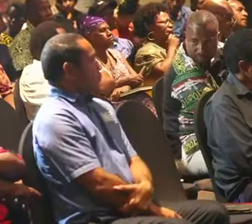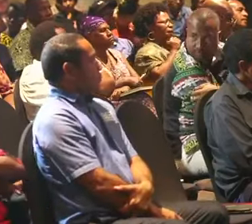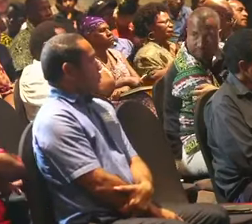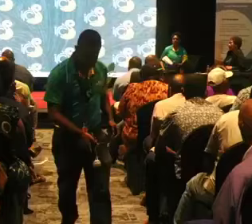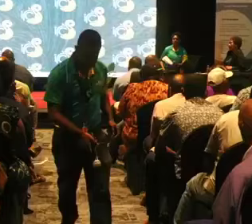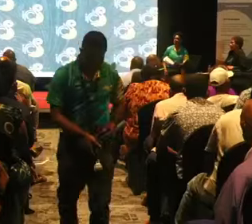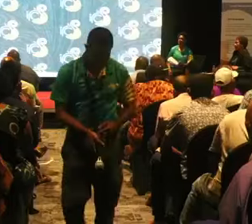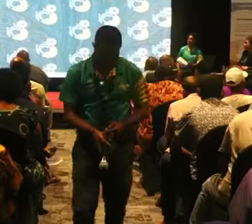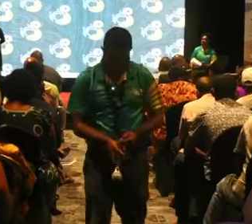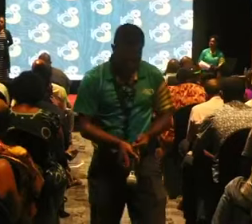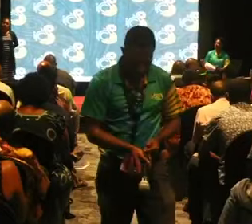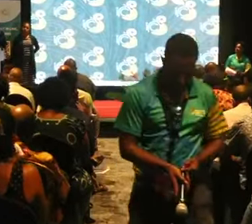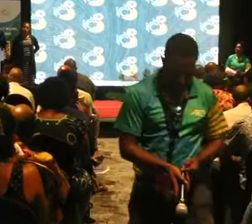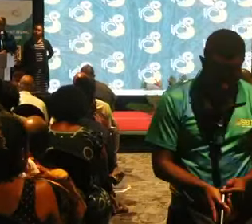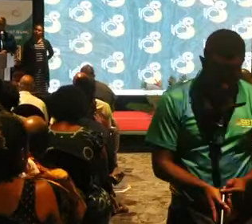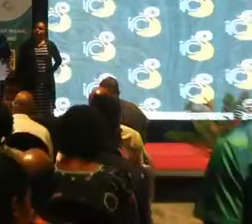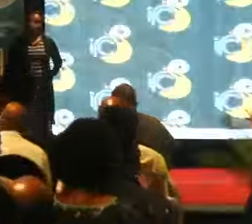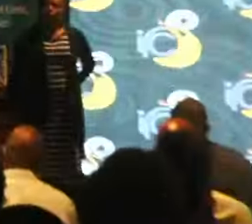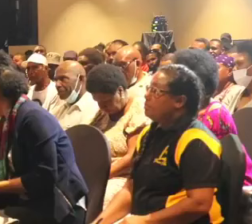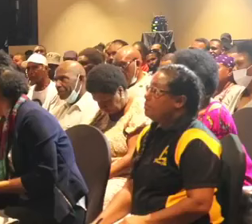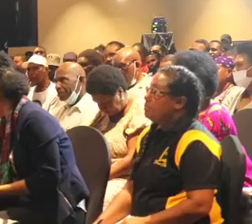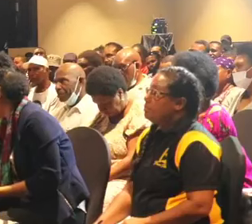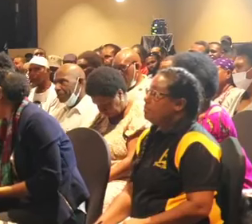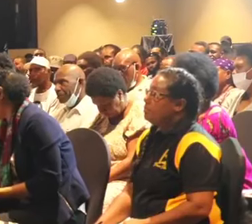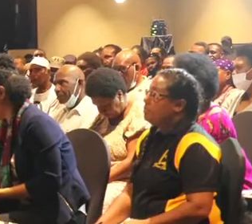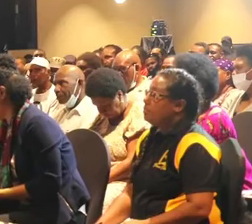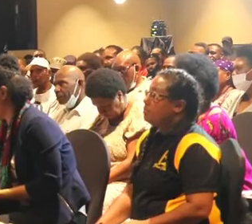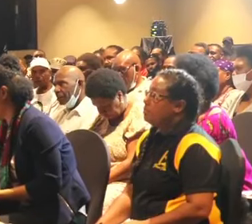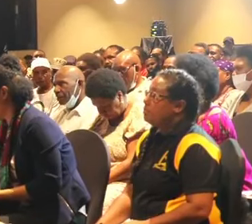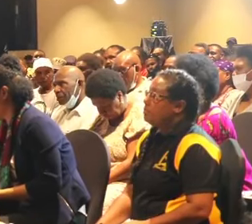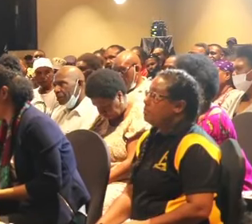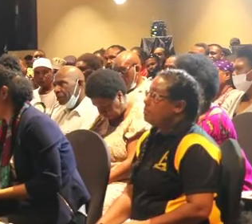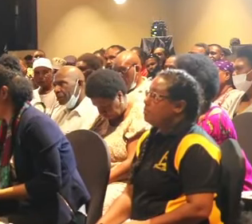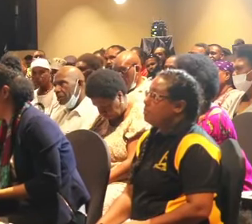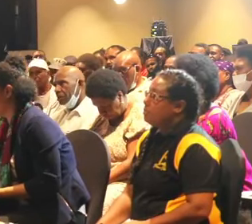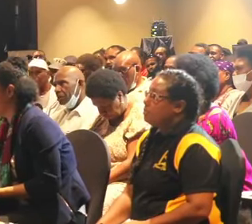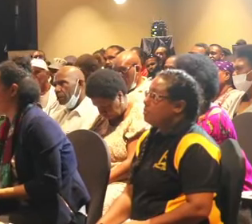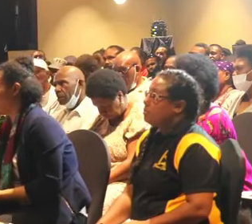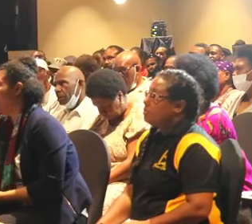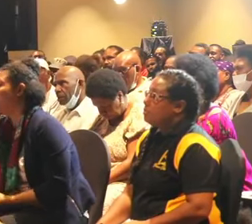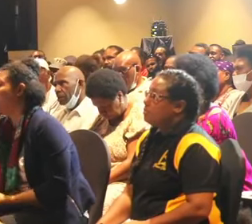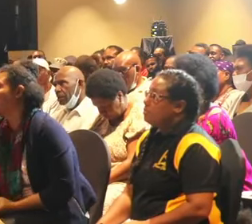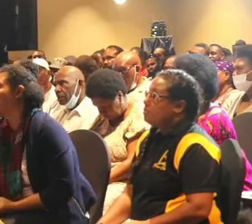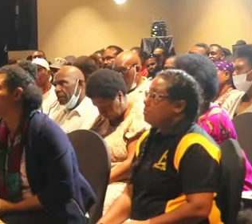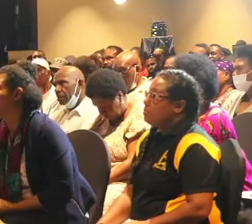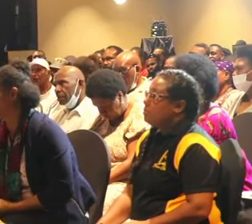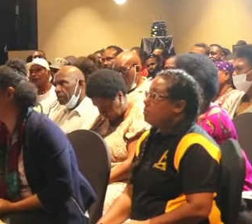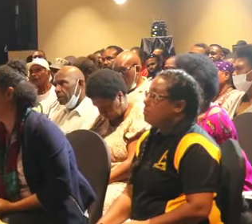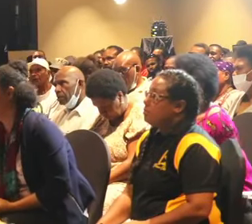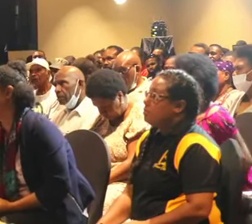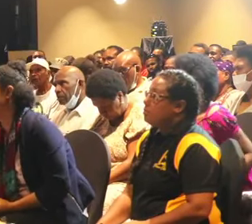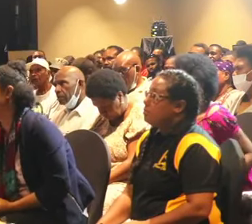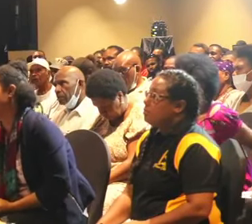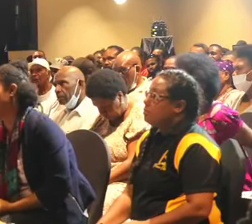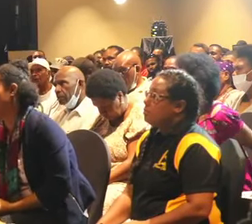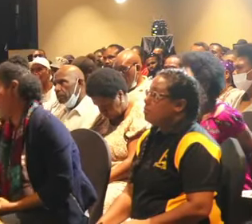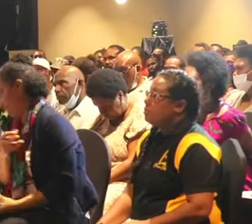Thank you, Strat Law. It's a good plan, legal question. We plug out all our commerce division staff law,